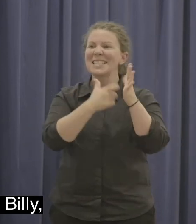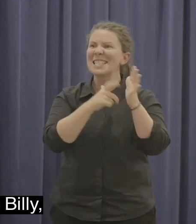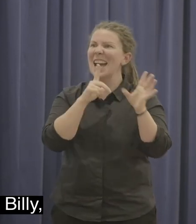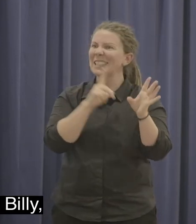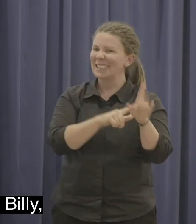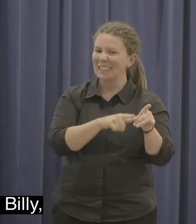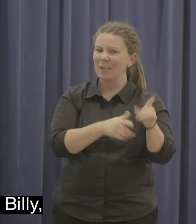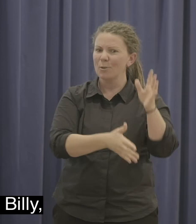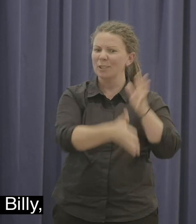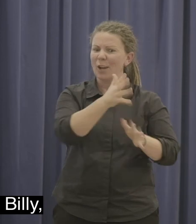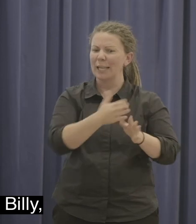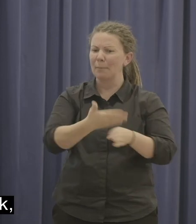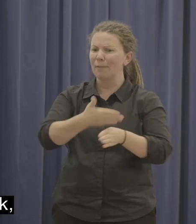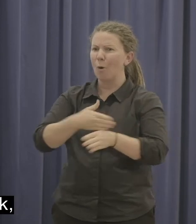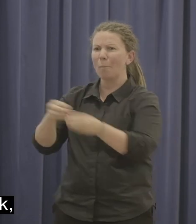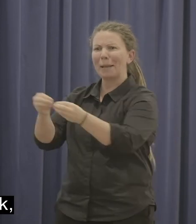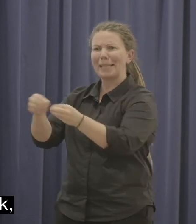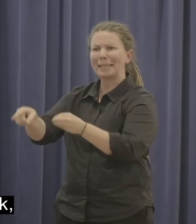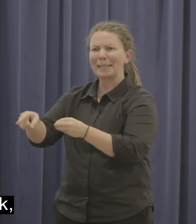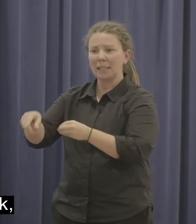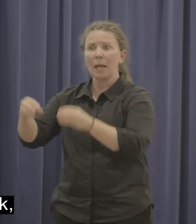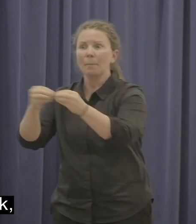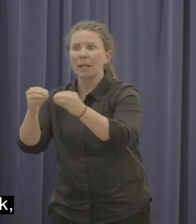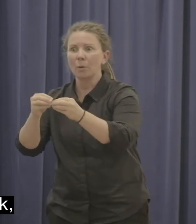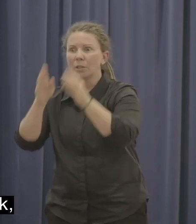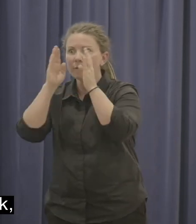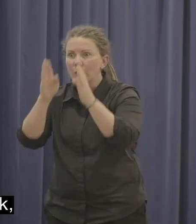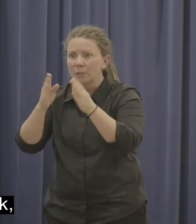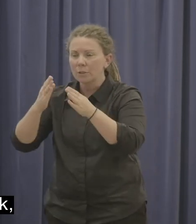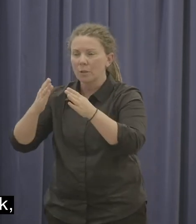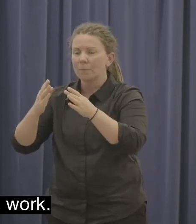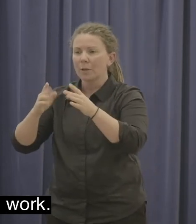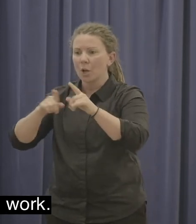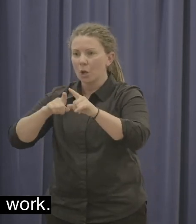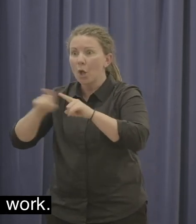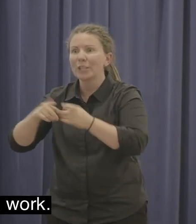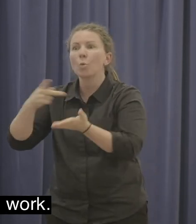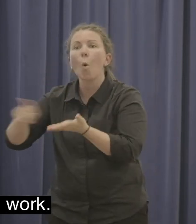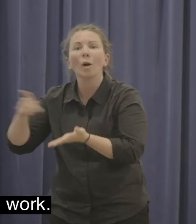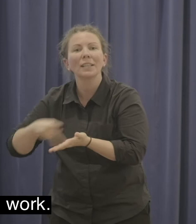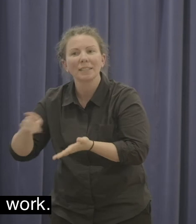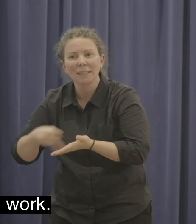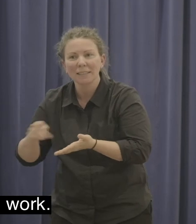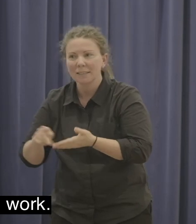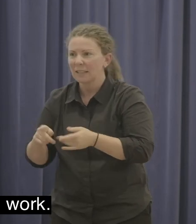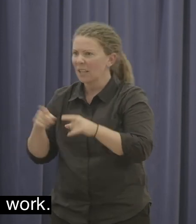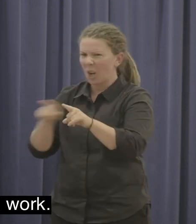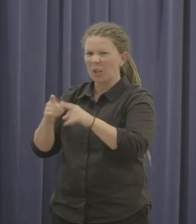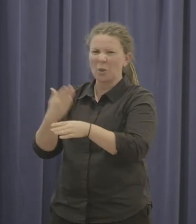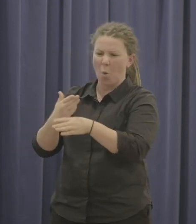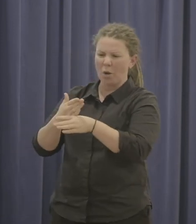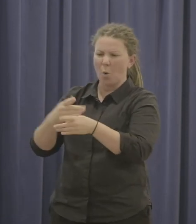signing before Billy, as Billy was still very focused on learning to walk. If only she was